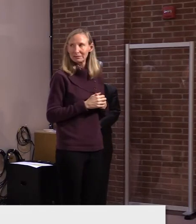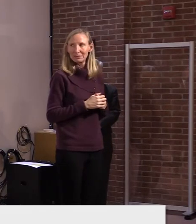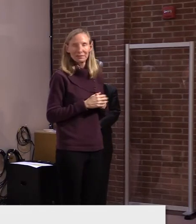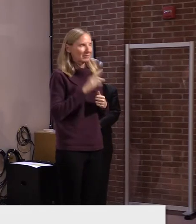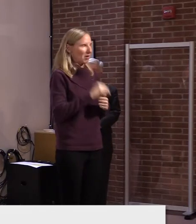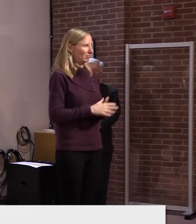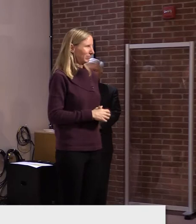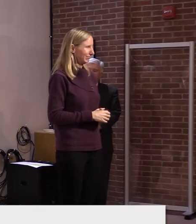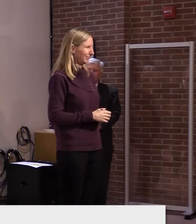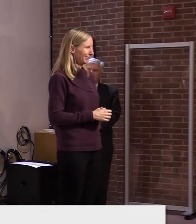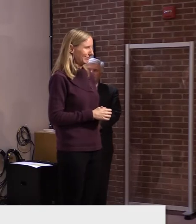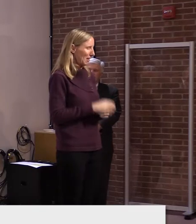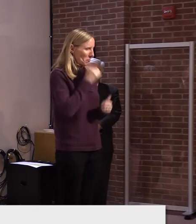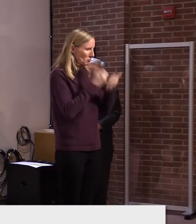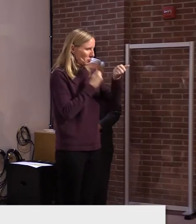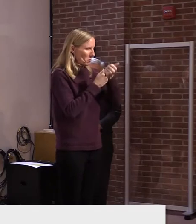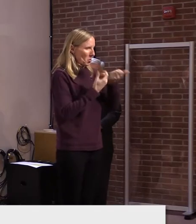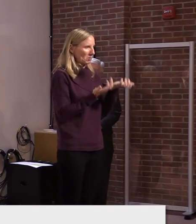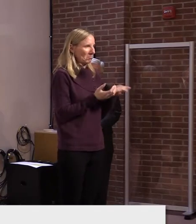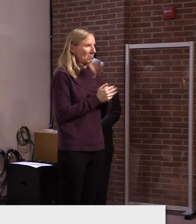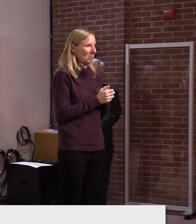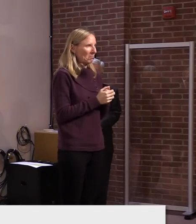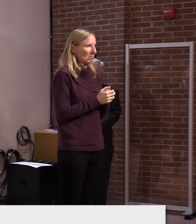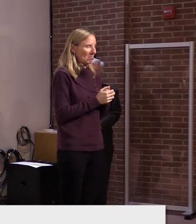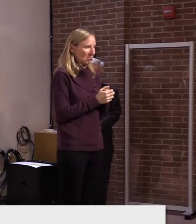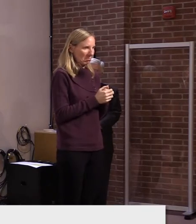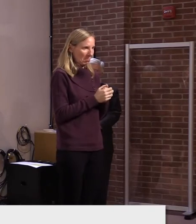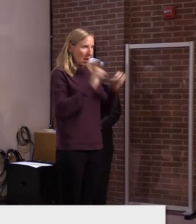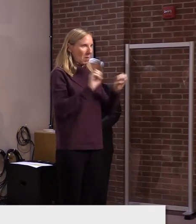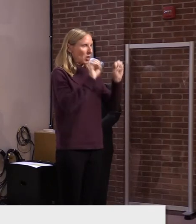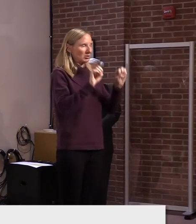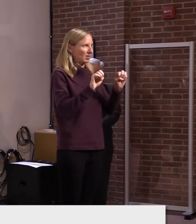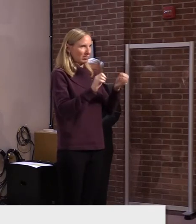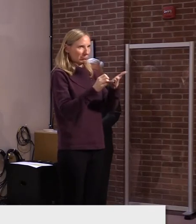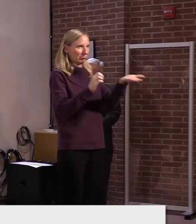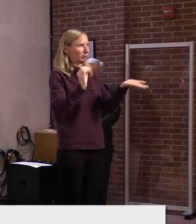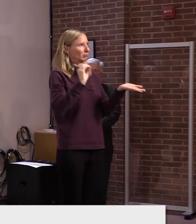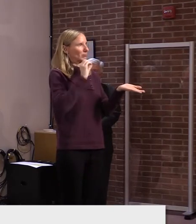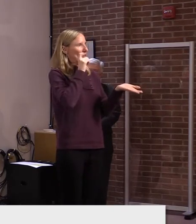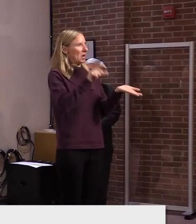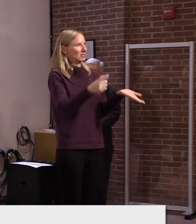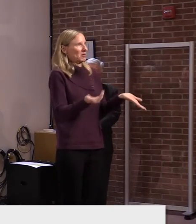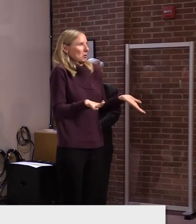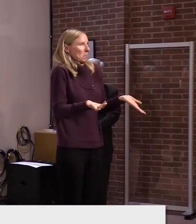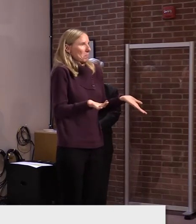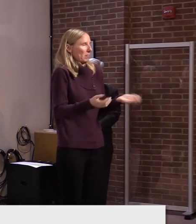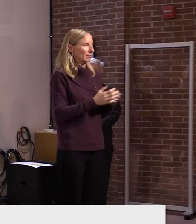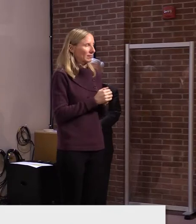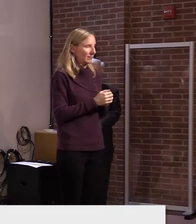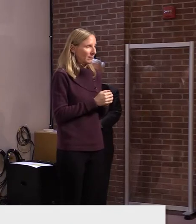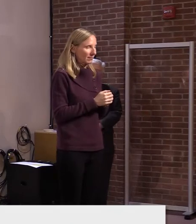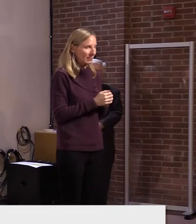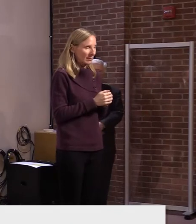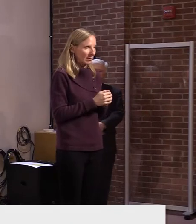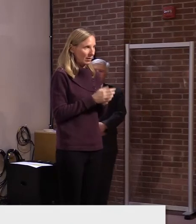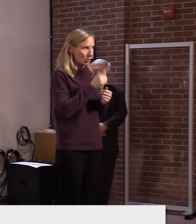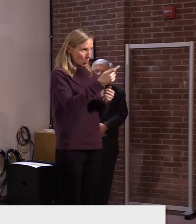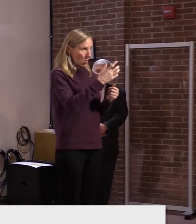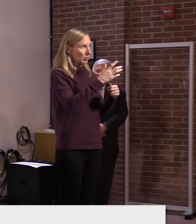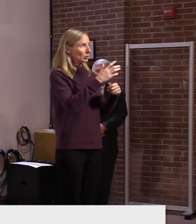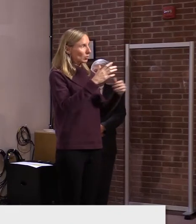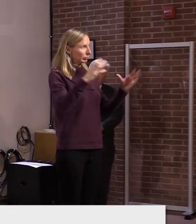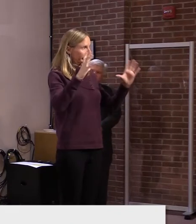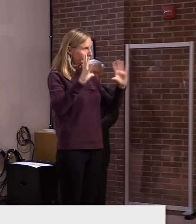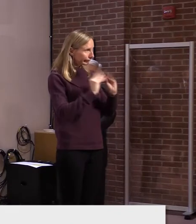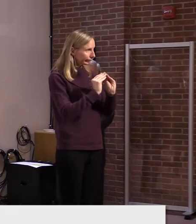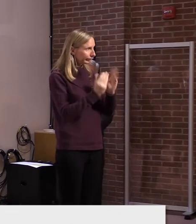I don't know. I mean, plain and simple, I don't think it's necessary. If they want to, they want to come back into session and